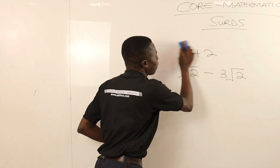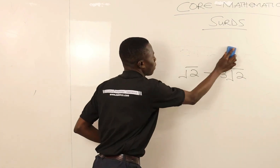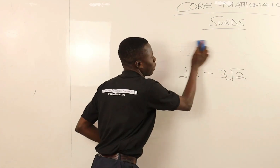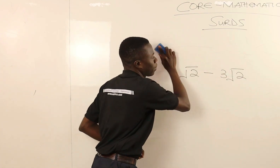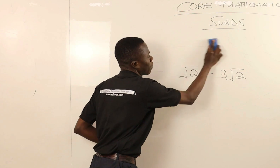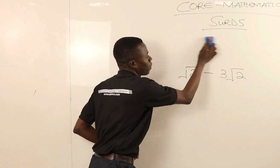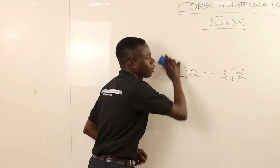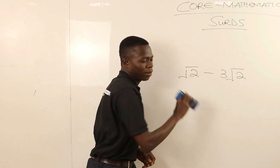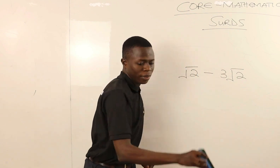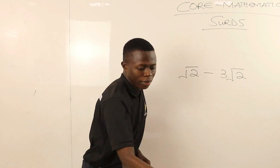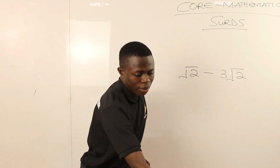2.